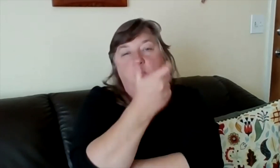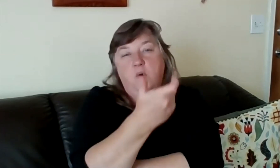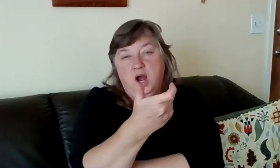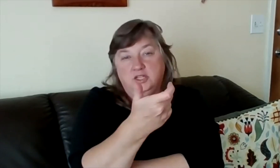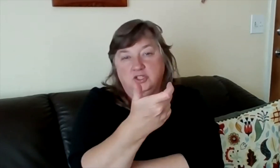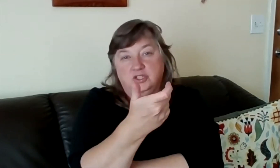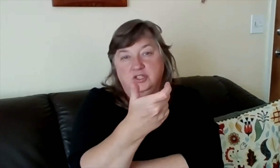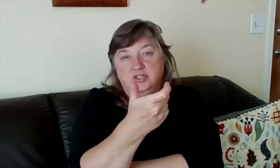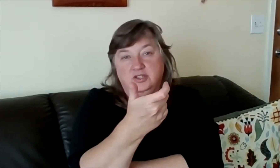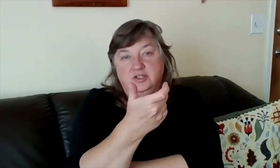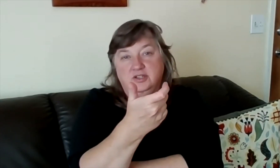Watch